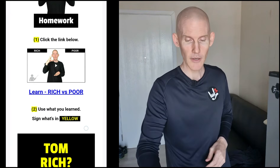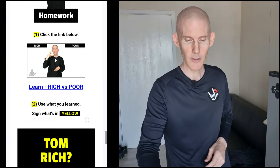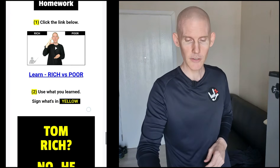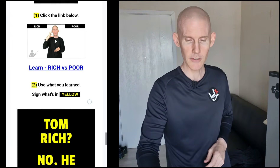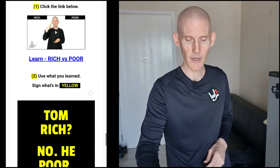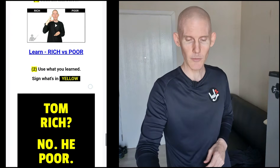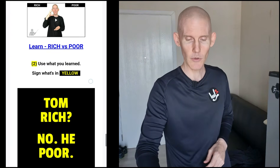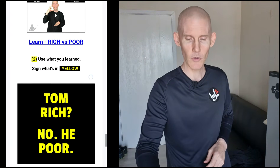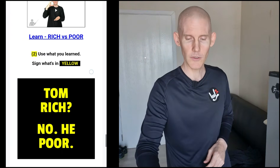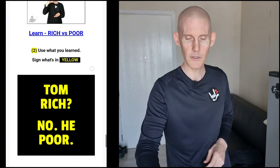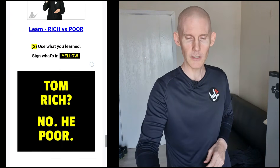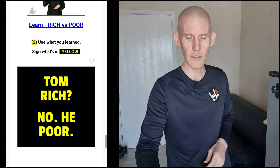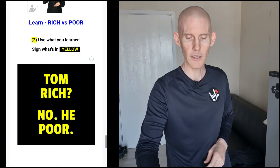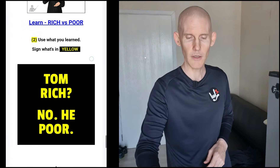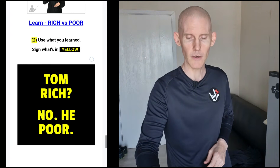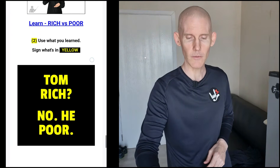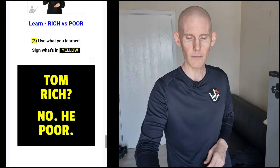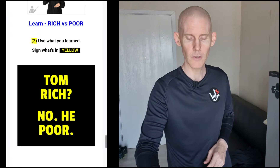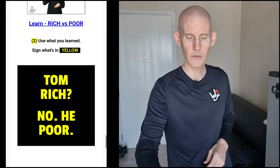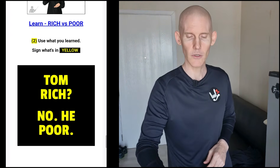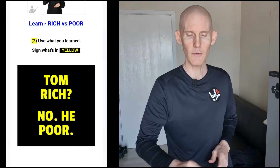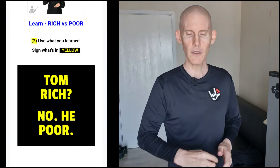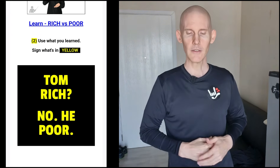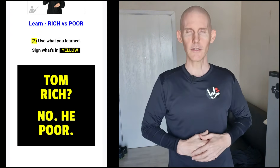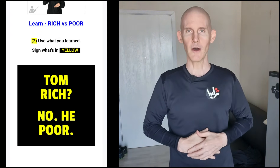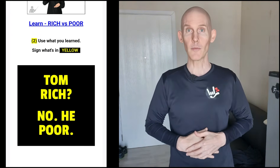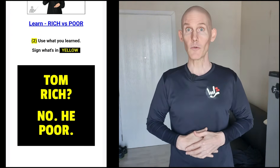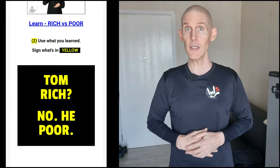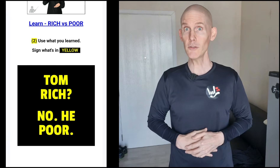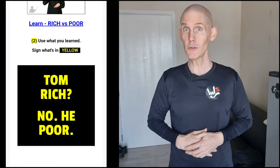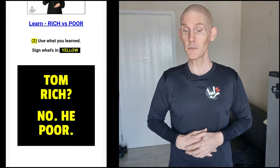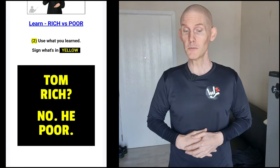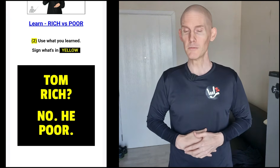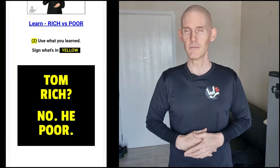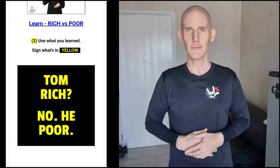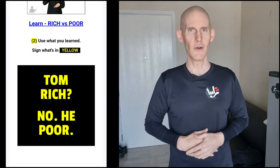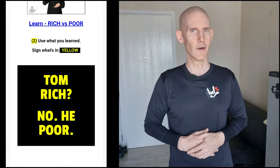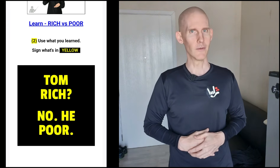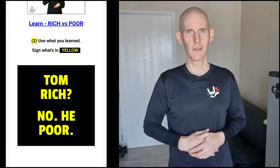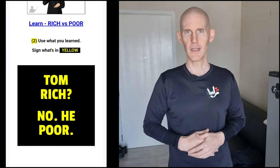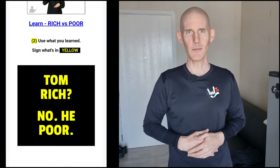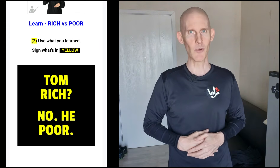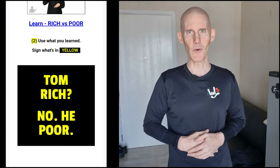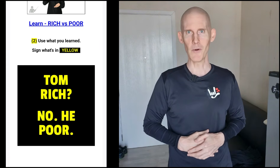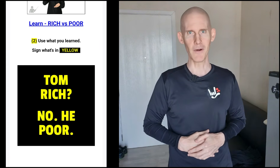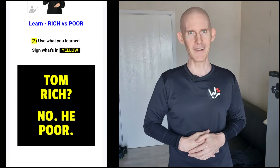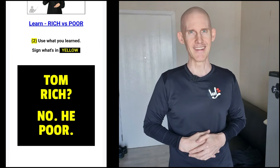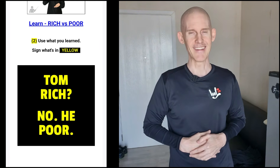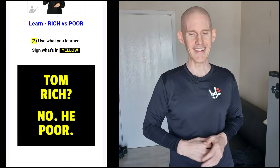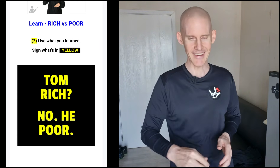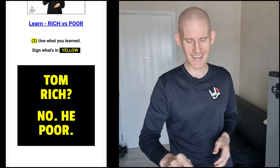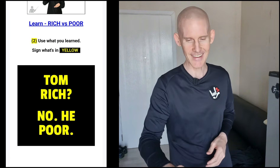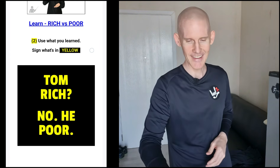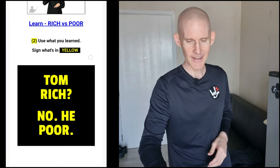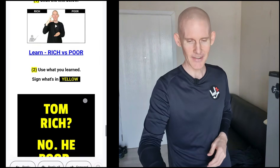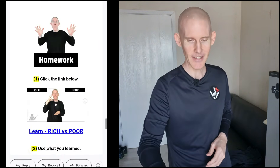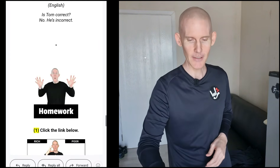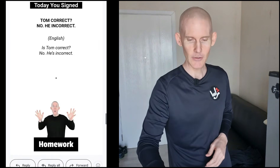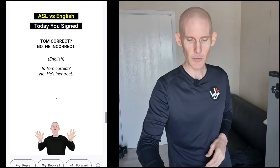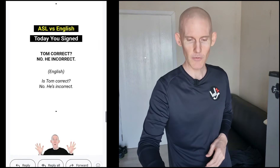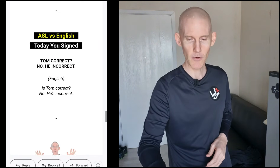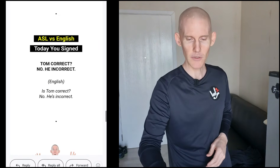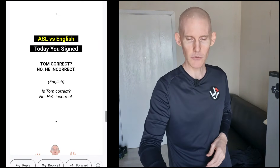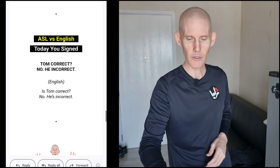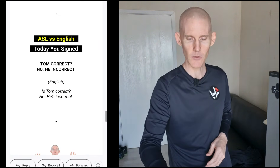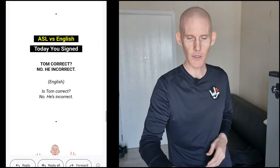conversation, and you're going to sign below what's in yellow. So Tom rich? No, he poor. Right.